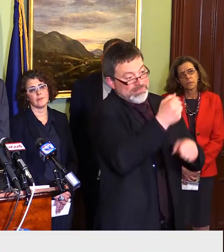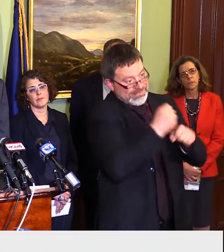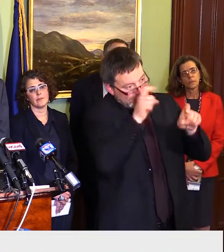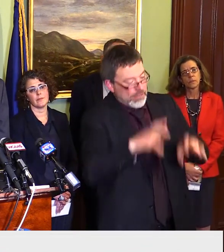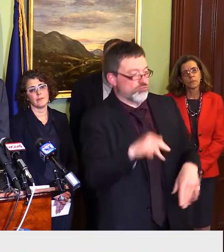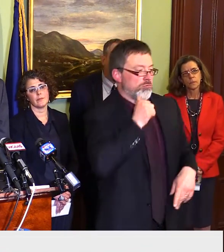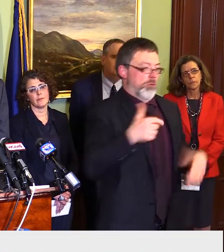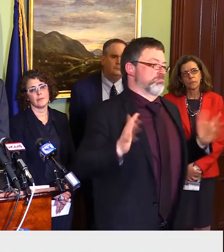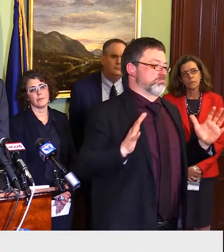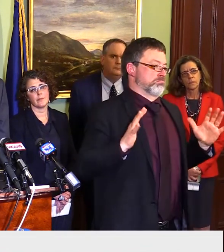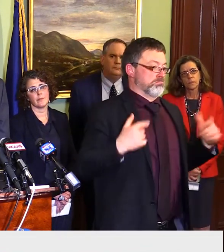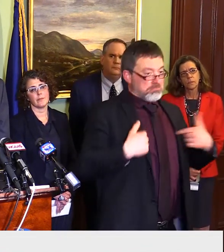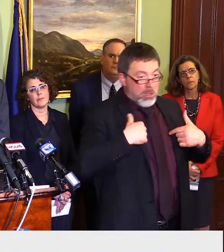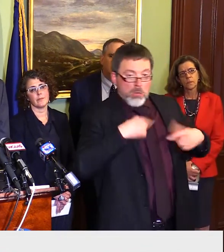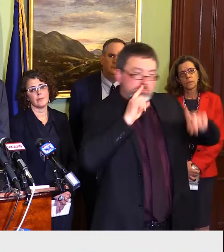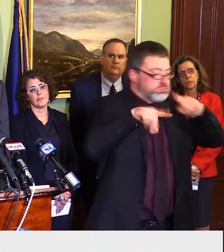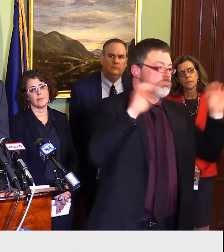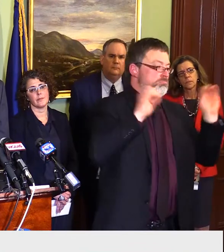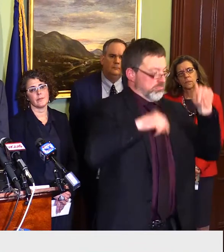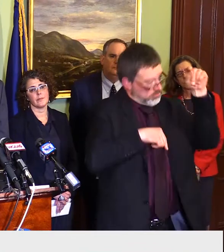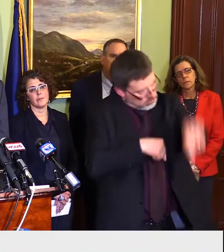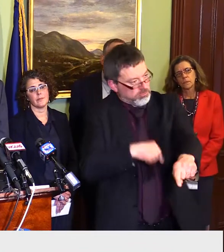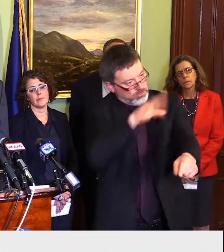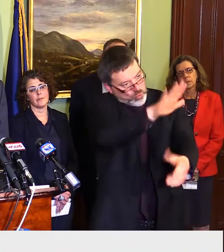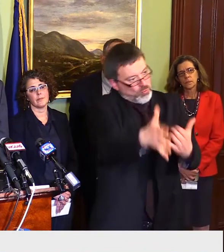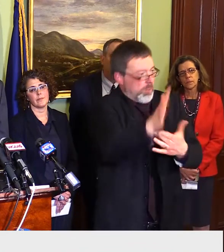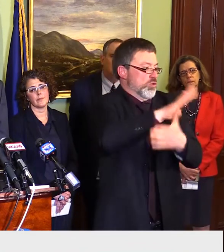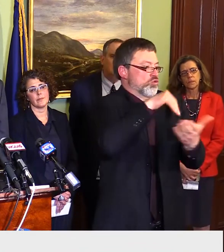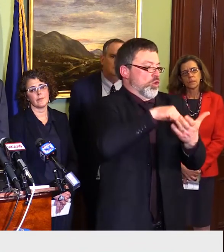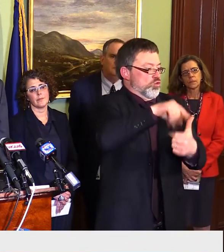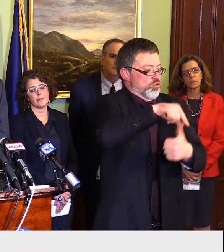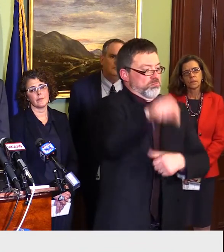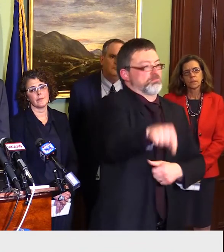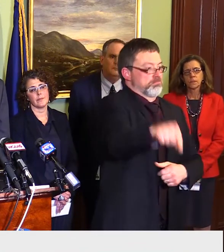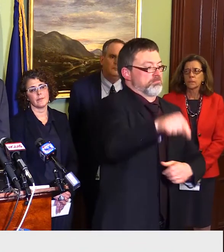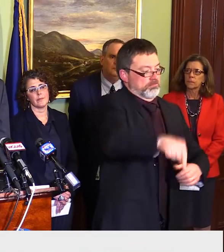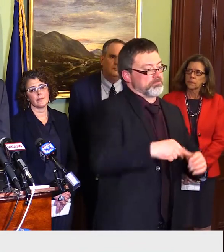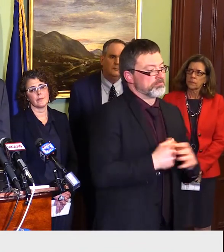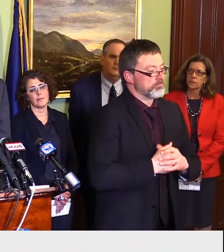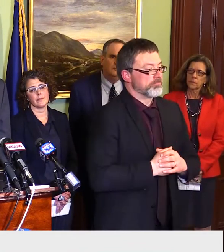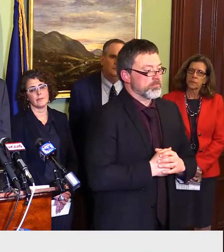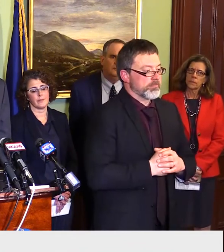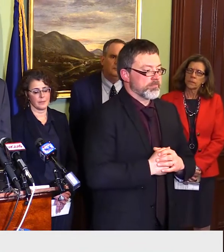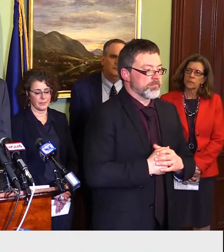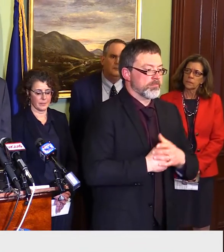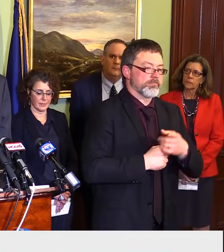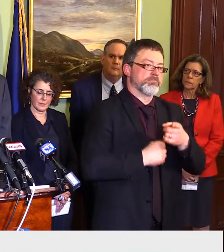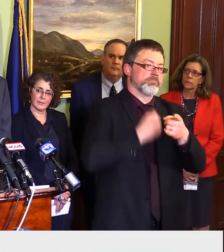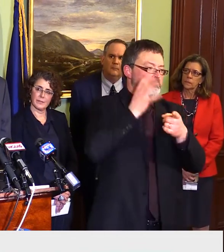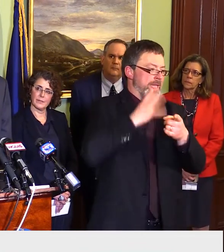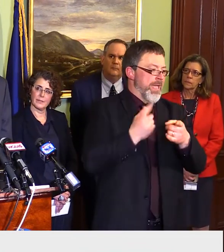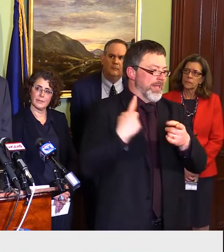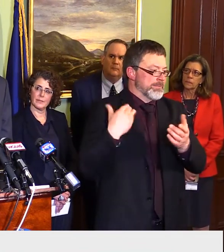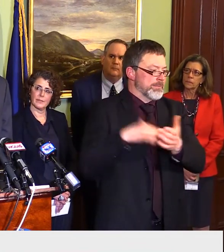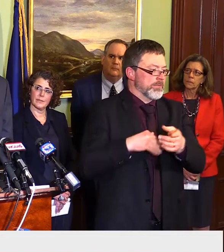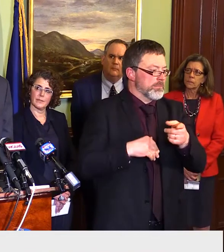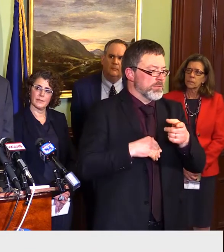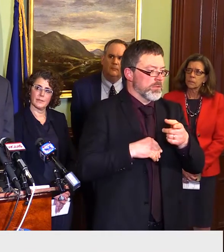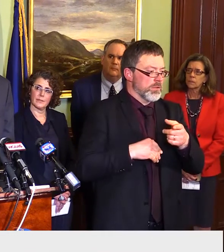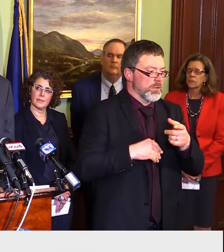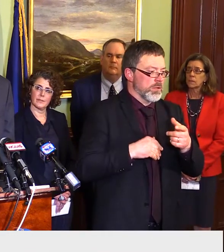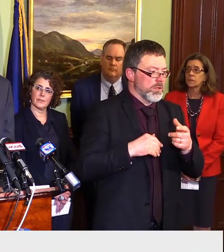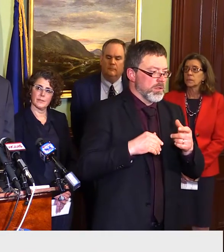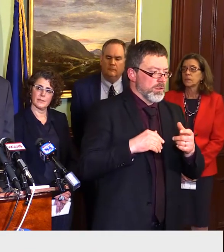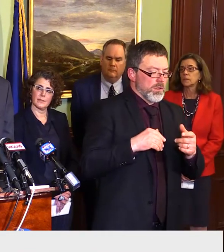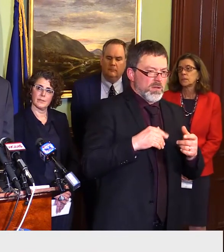might be good well, to take the subjectivity out from the local level. Yeah, no, I think it's objectivity, to be